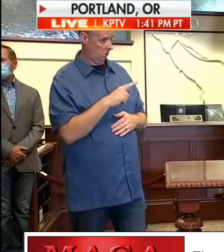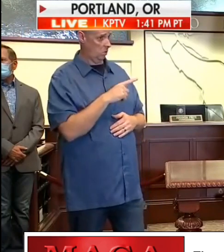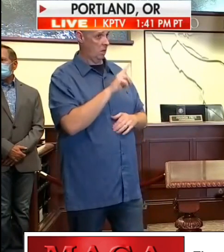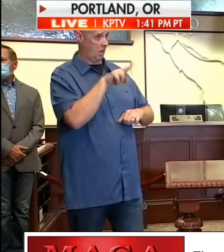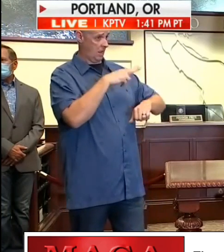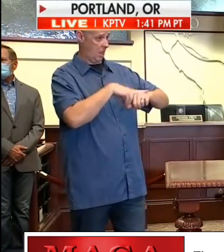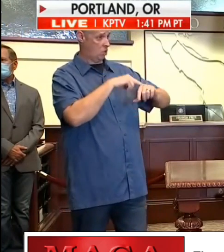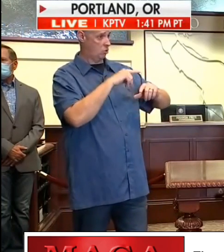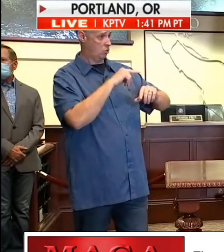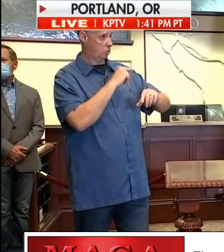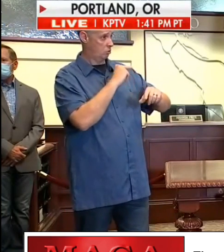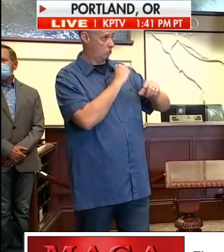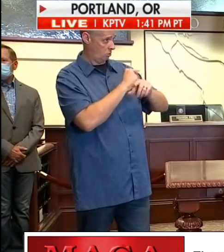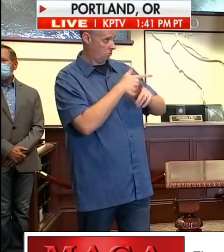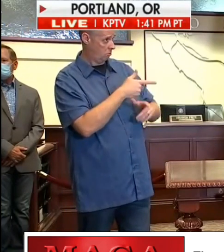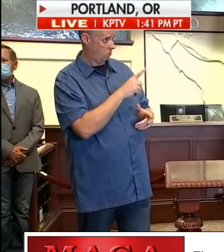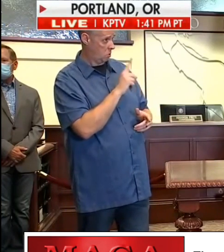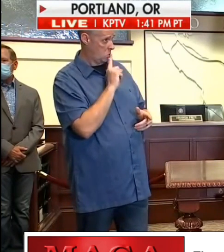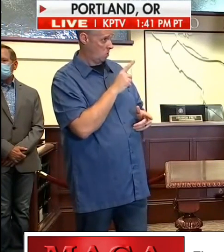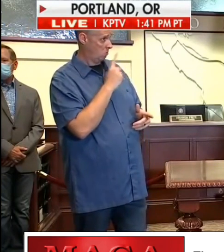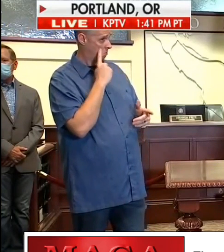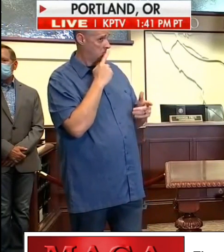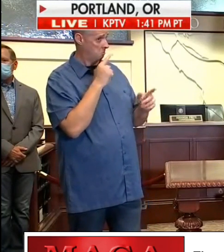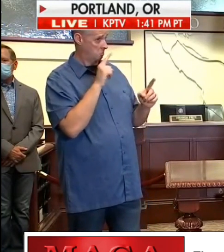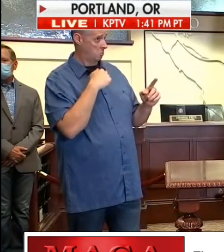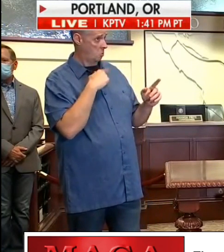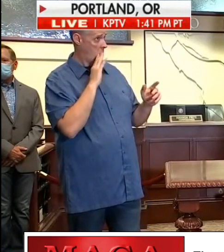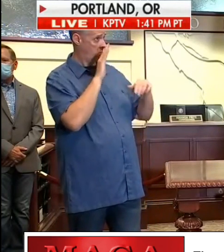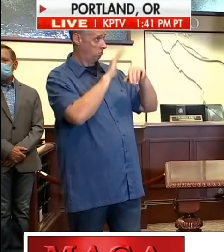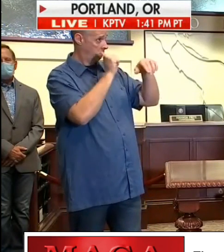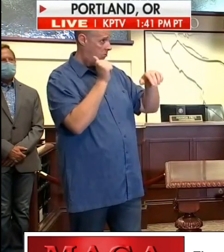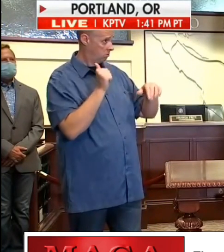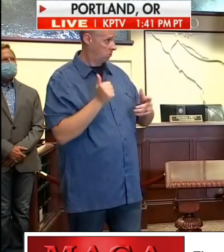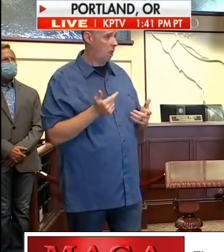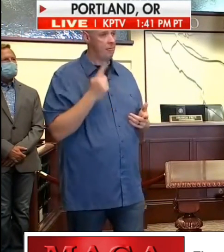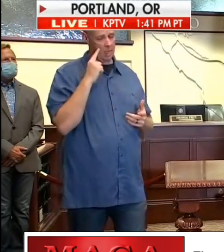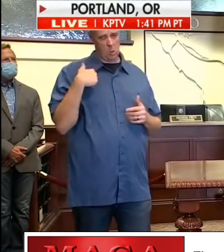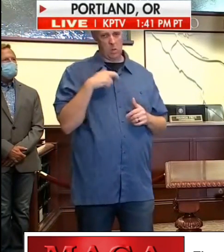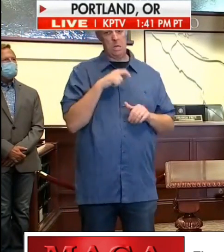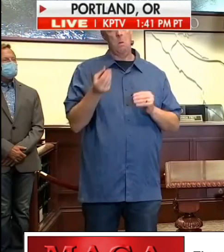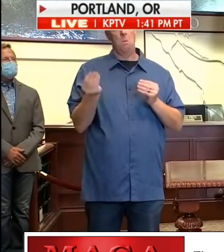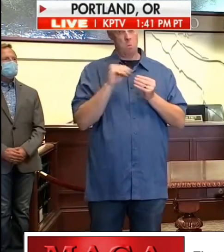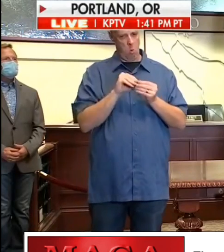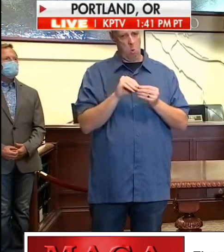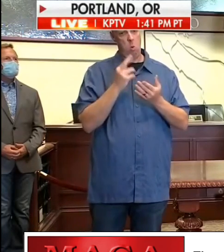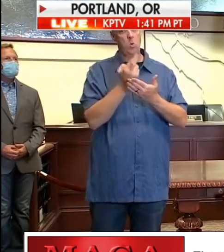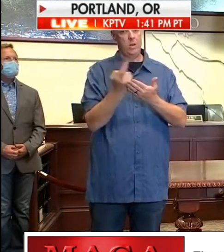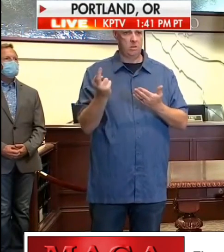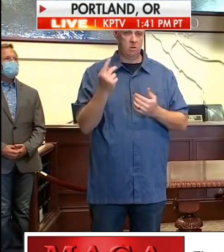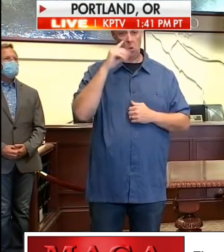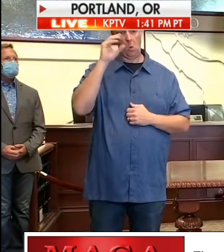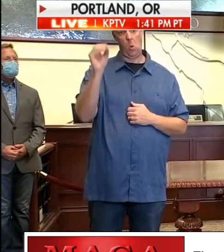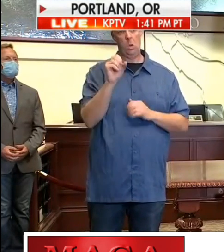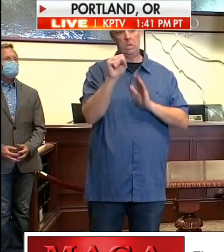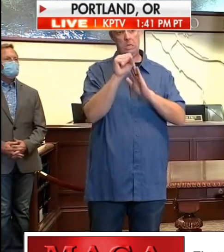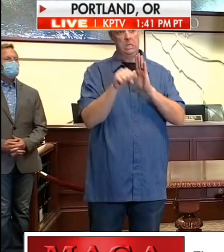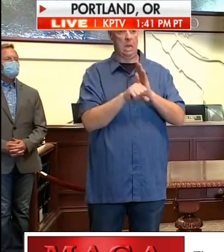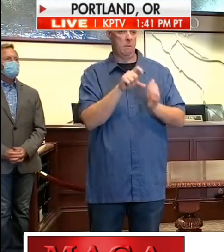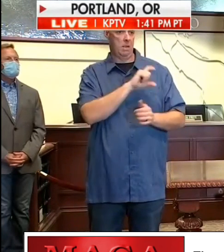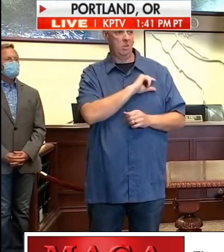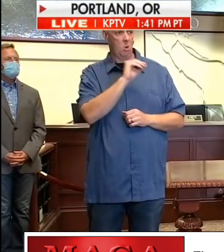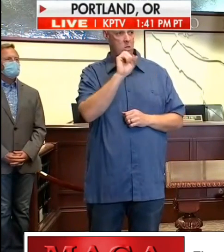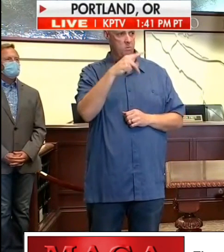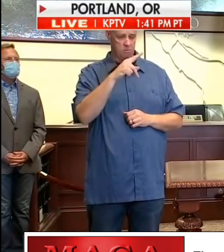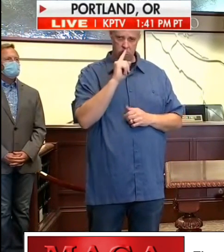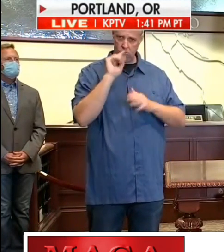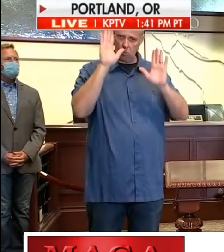National Guard? You know, I think we need additional resources. I think Oregon State Police have been a great partner for